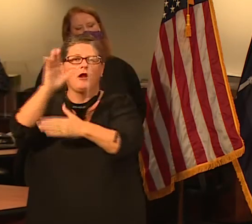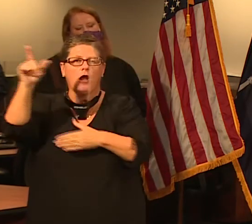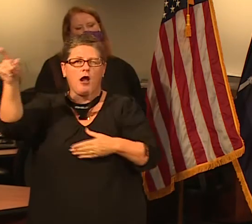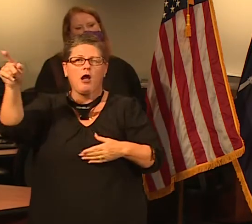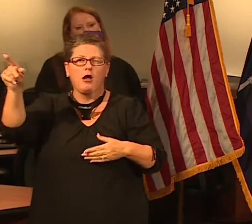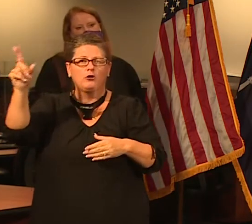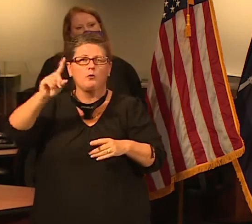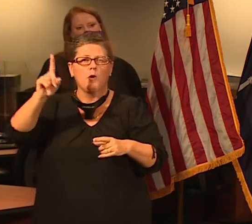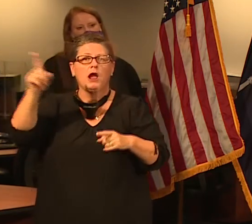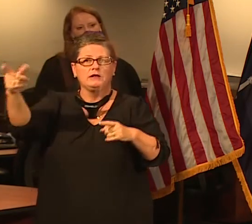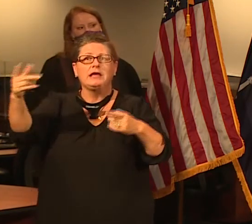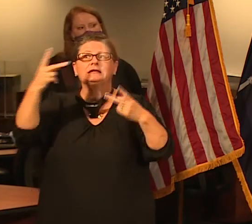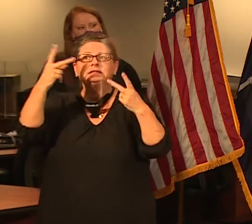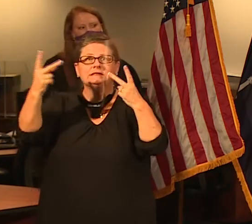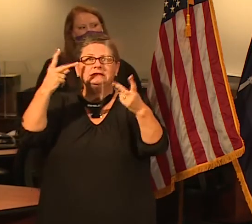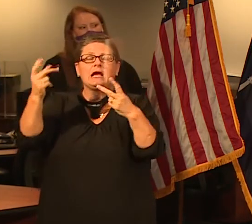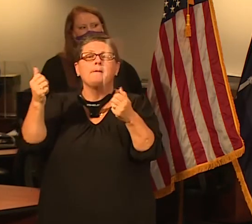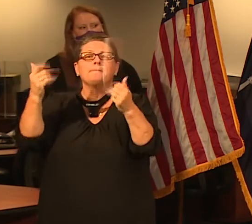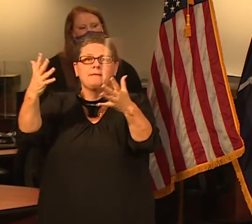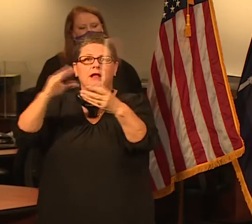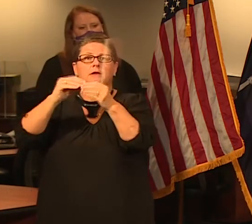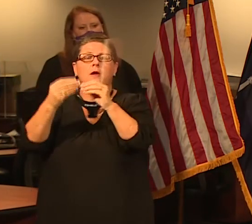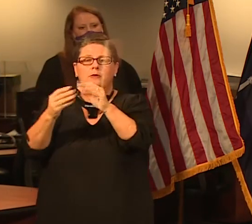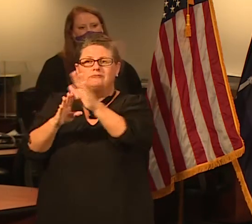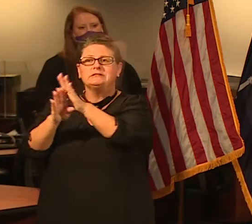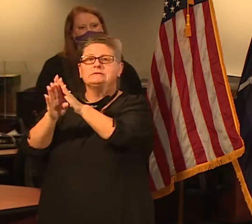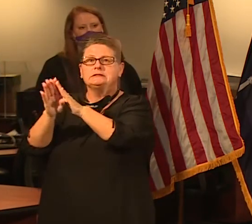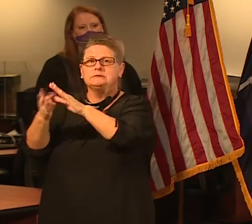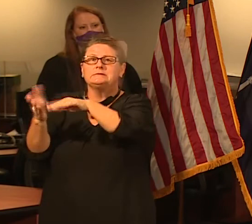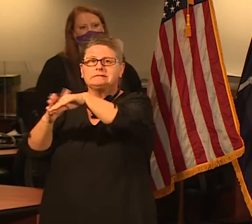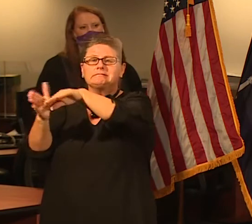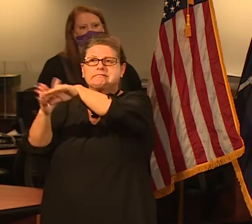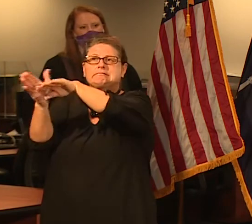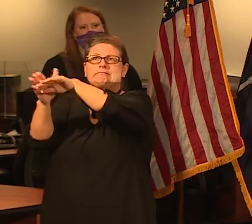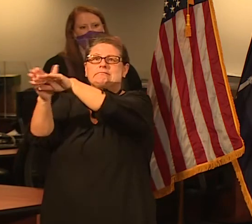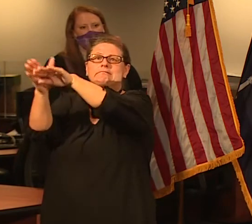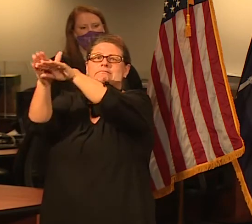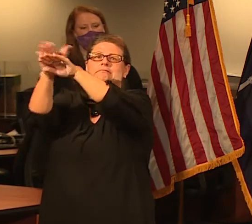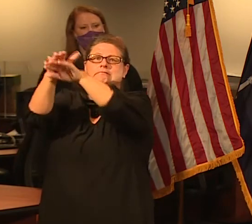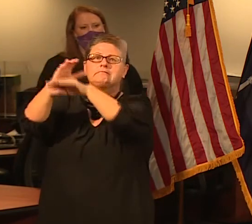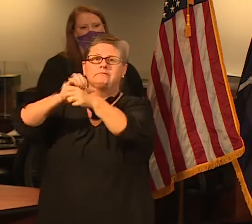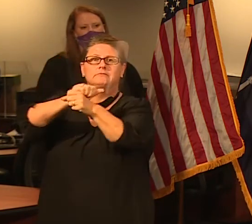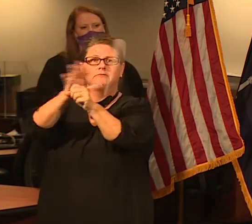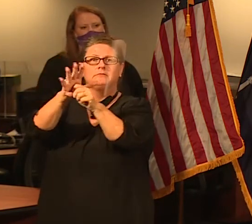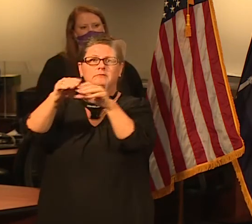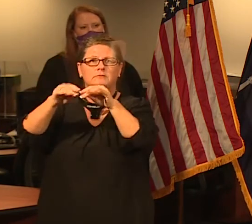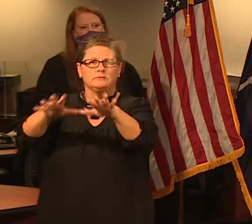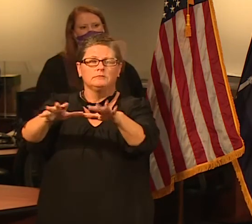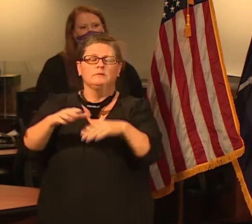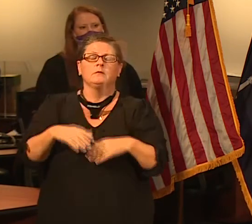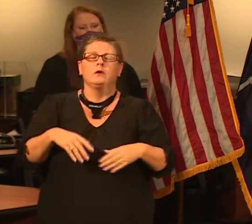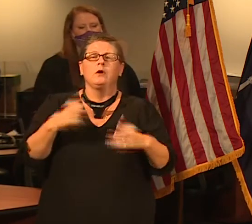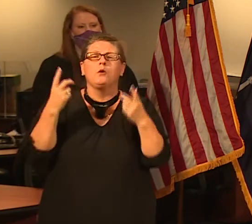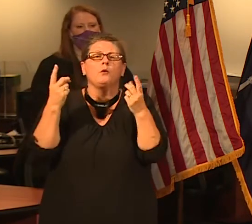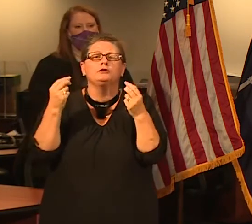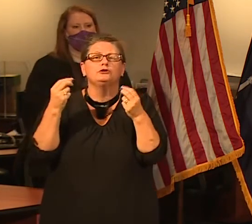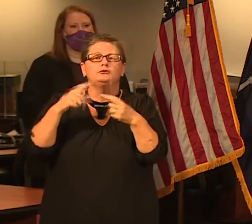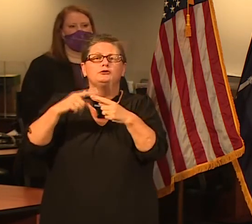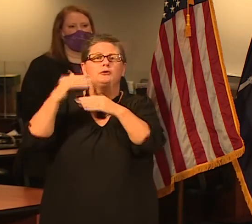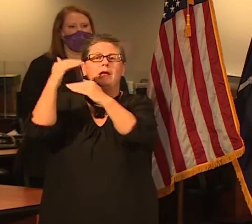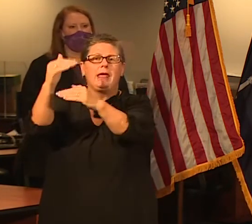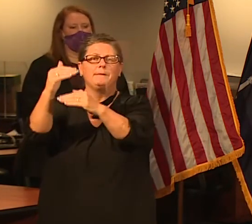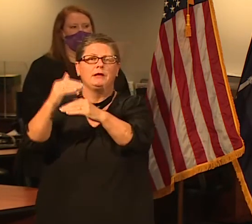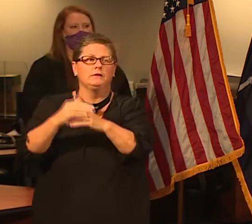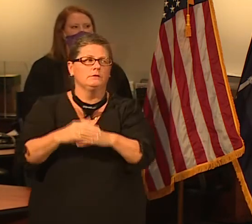are where the schools are seeing high numbers of positive cases? What should they be doing to help limit that crush